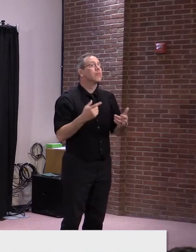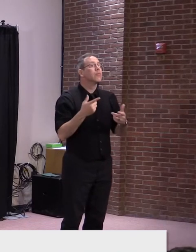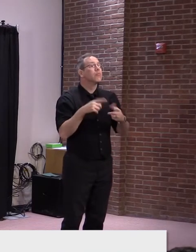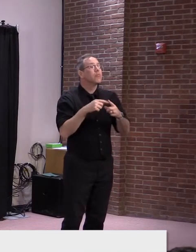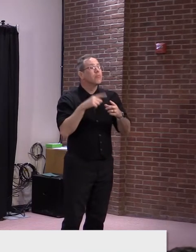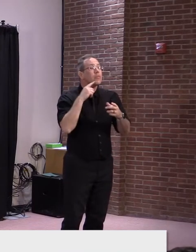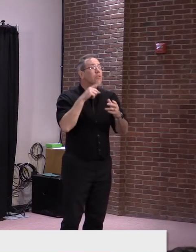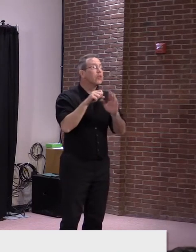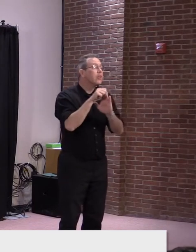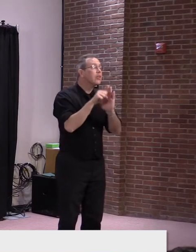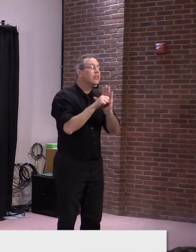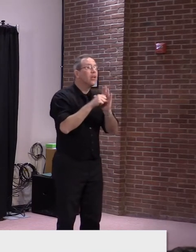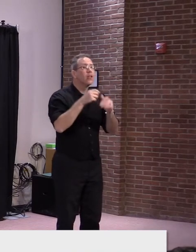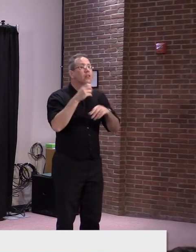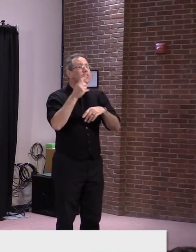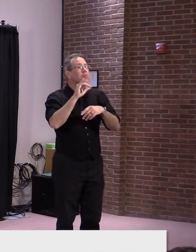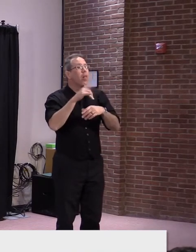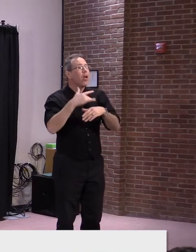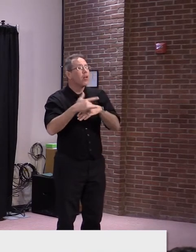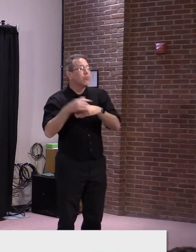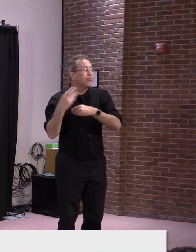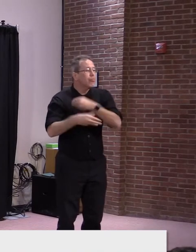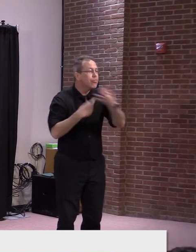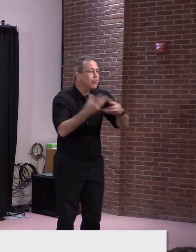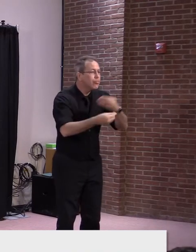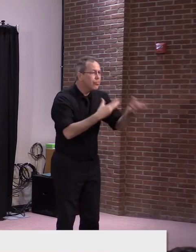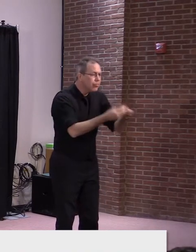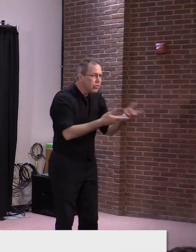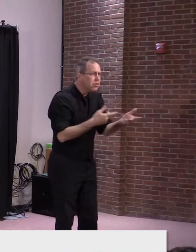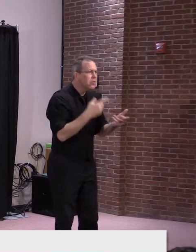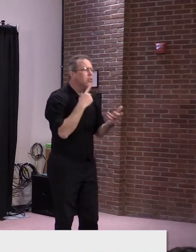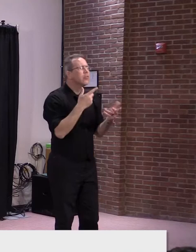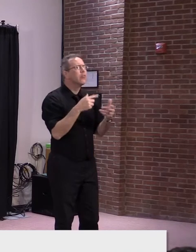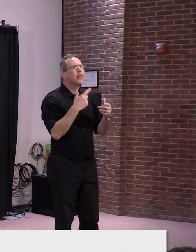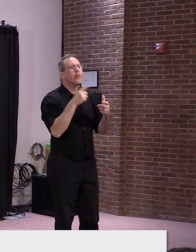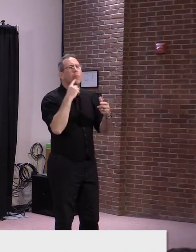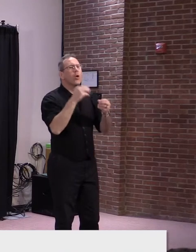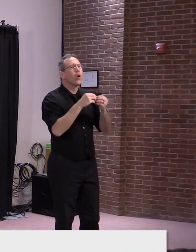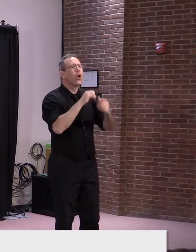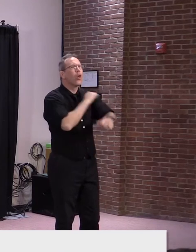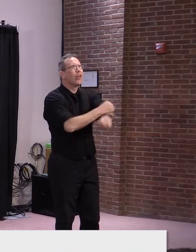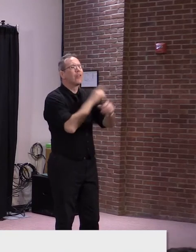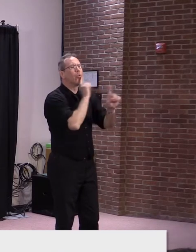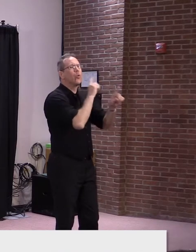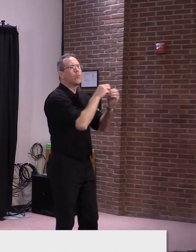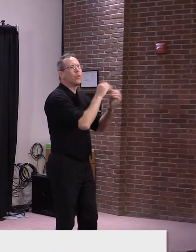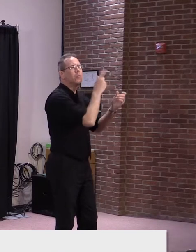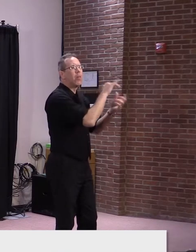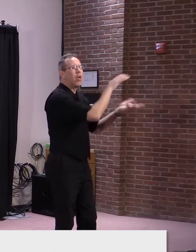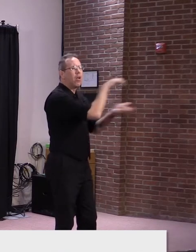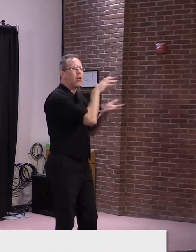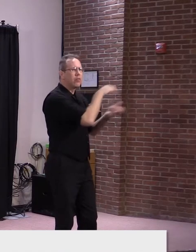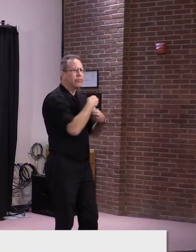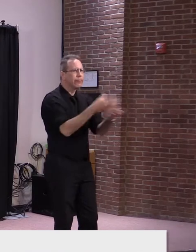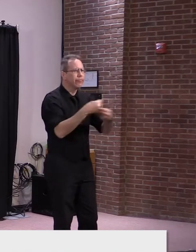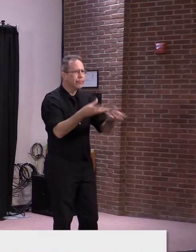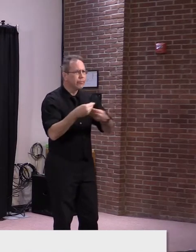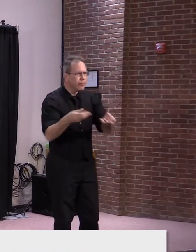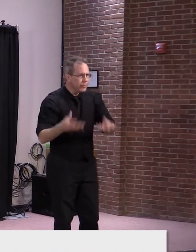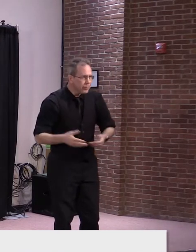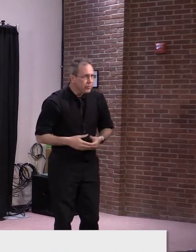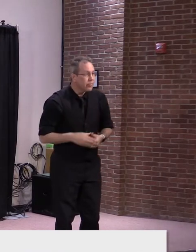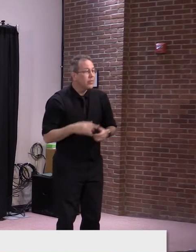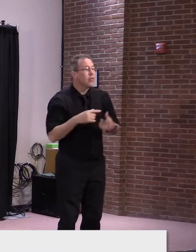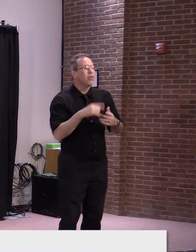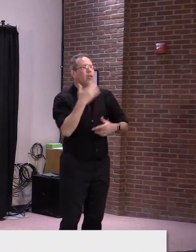next week because Congress did not authorize additional funding. Fortunately, here in Vermont, we have a good